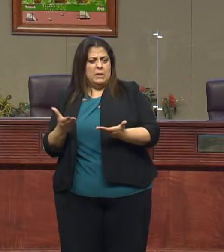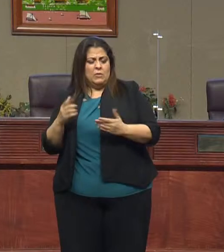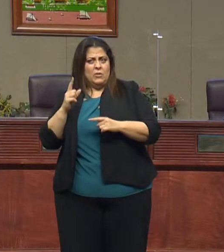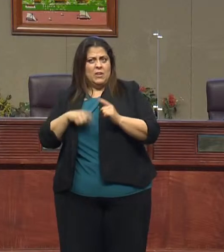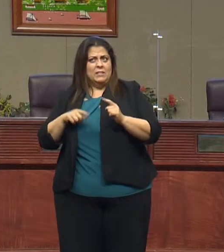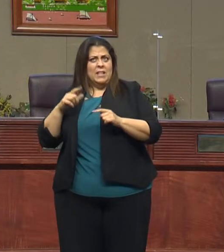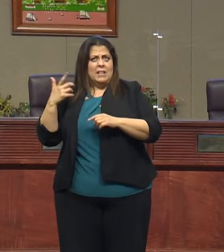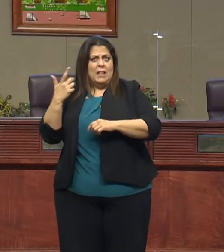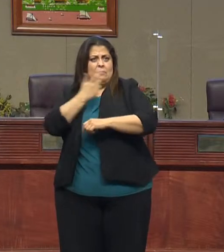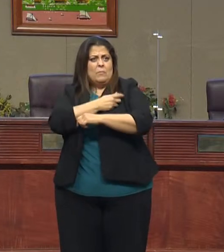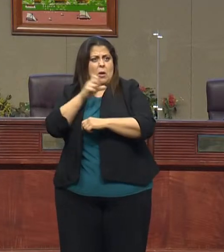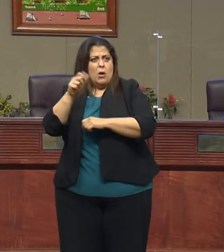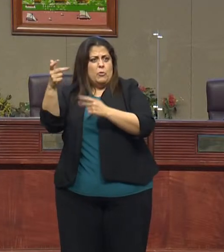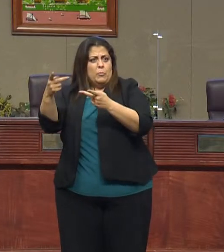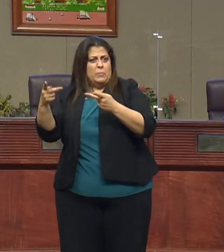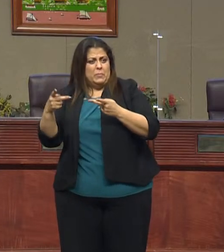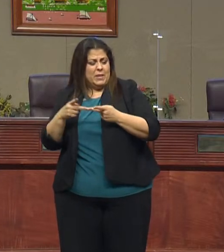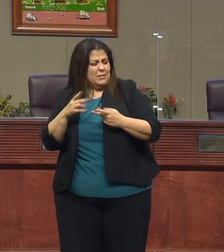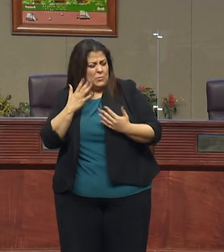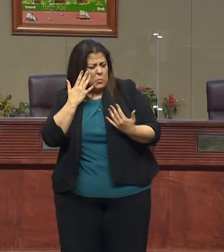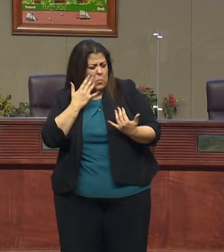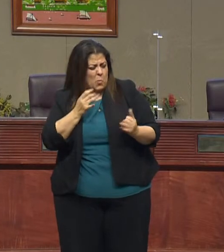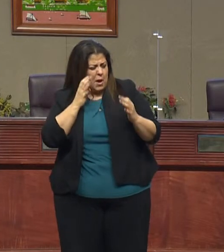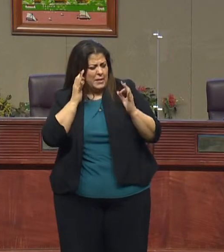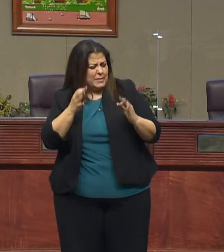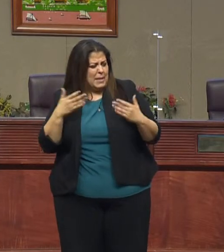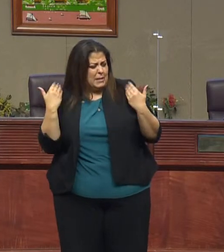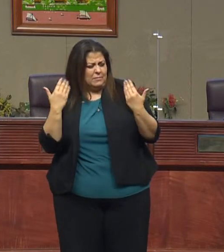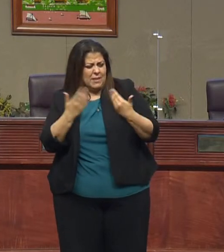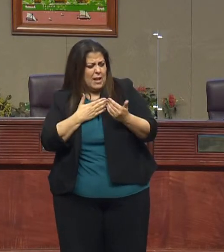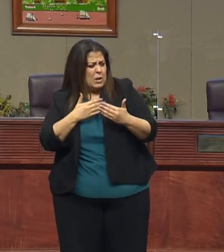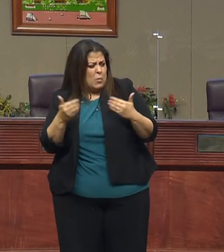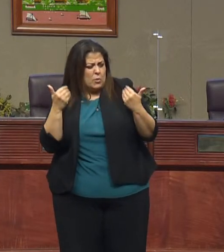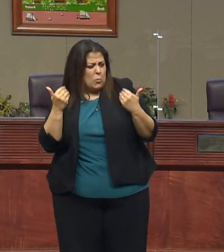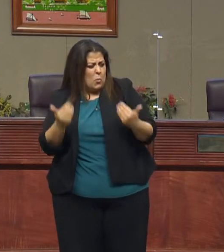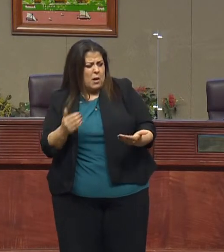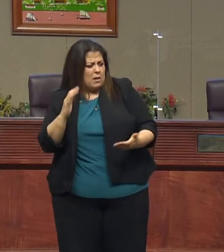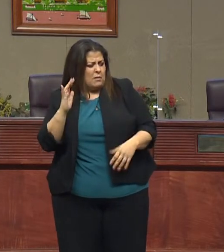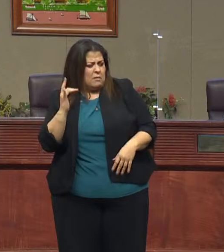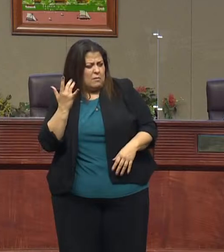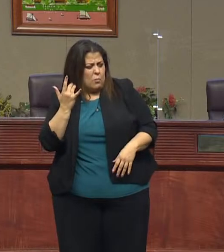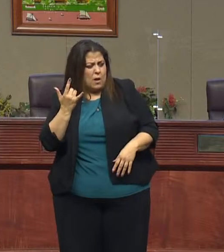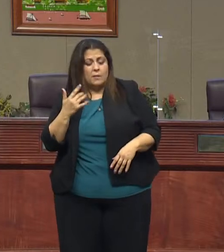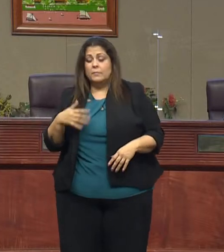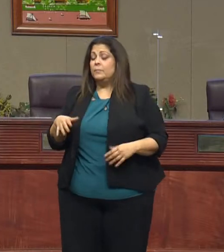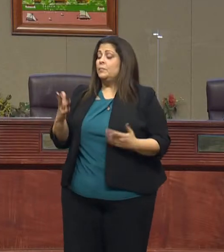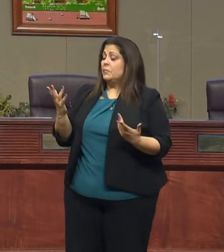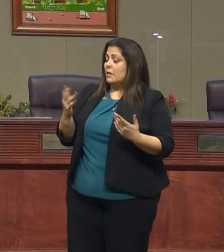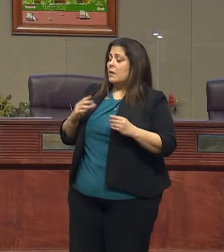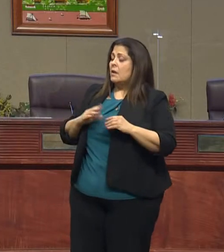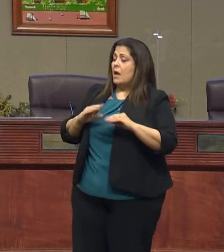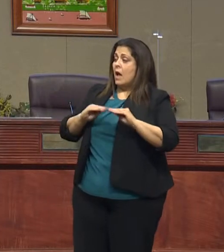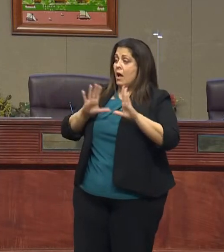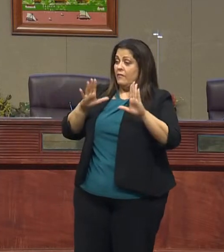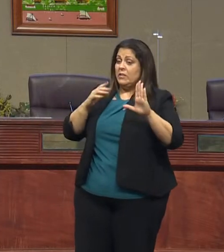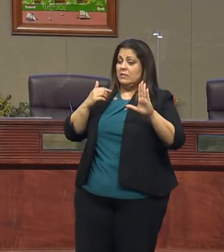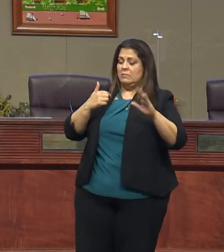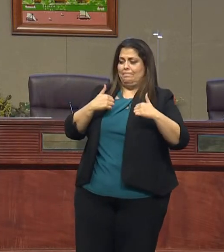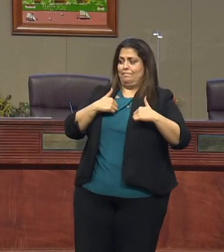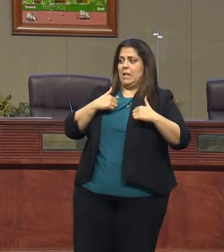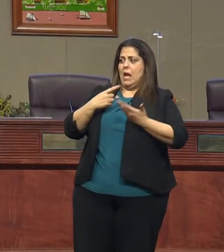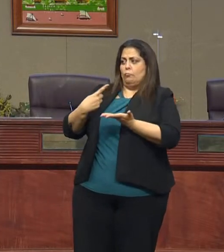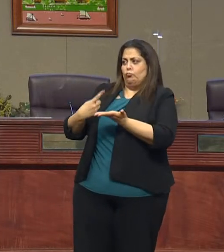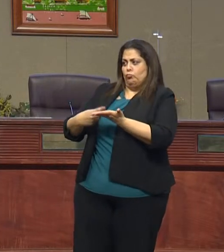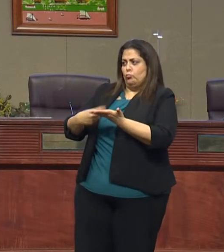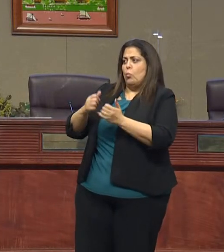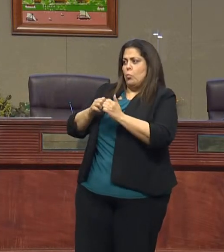places. Is there a reason why you went ahead and made that decision anyways to do that? Well, I obviously have consulted with Dr.